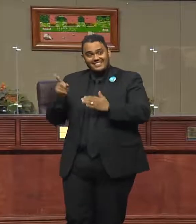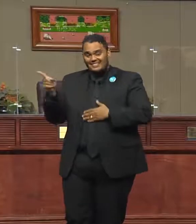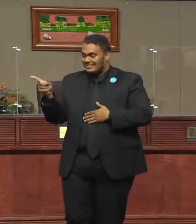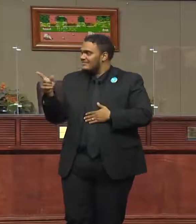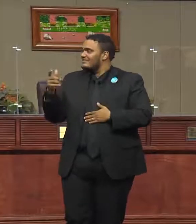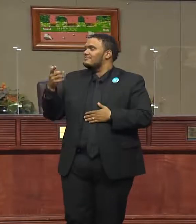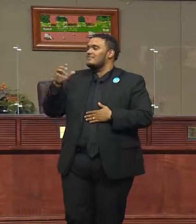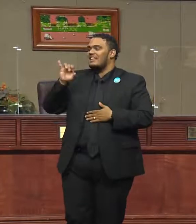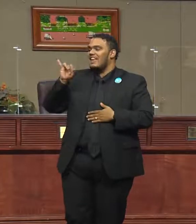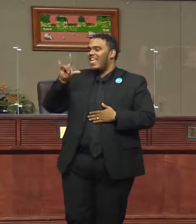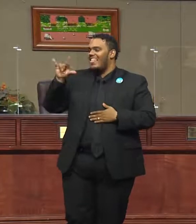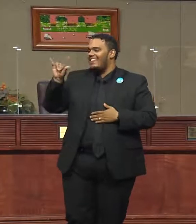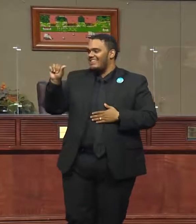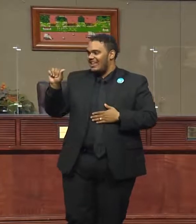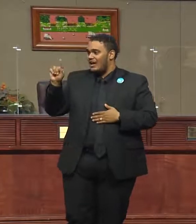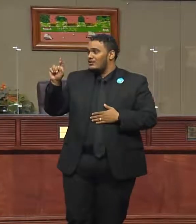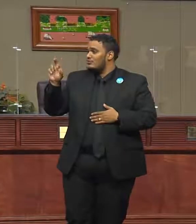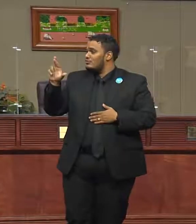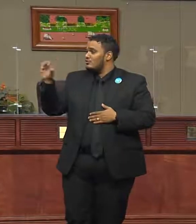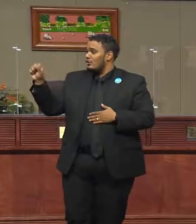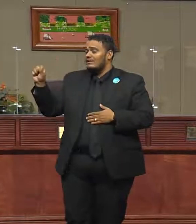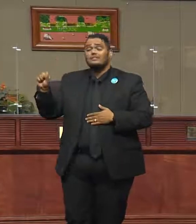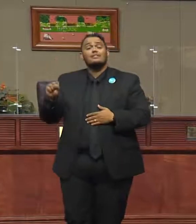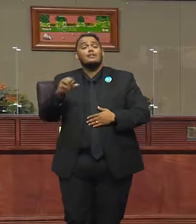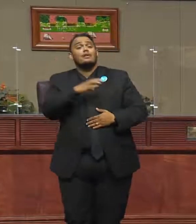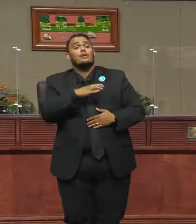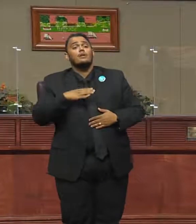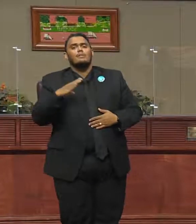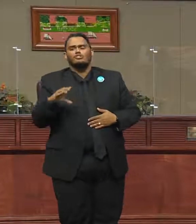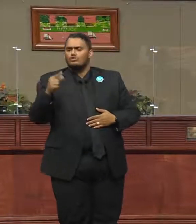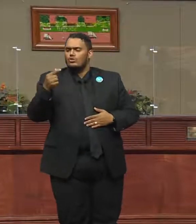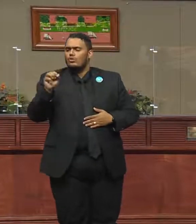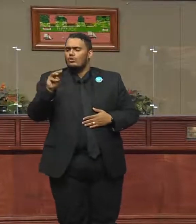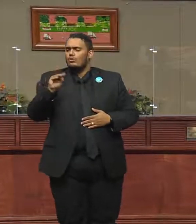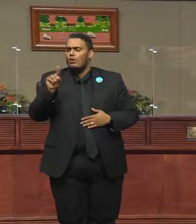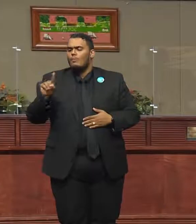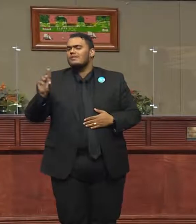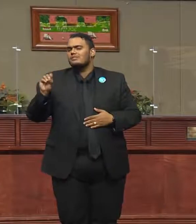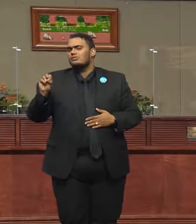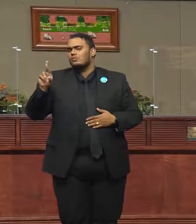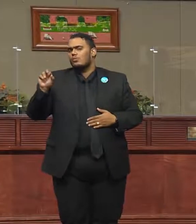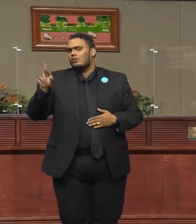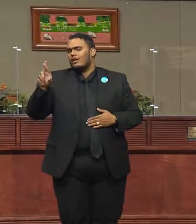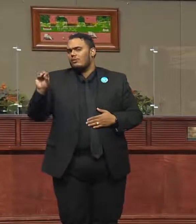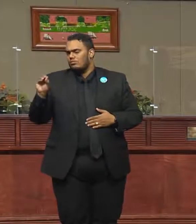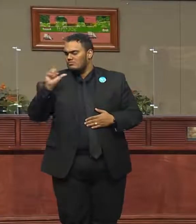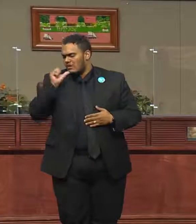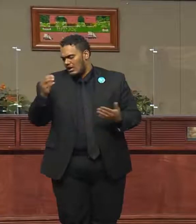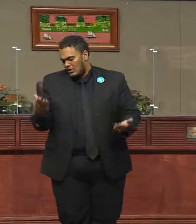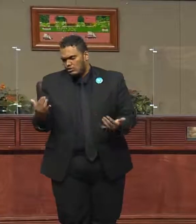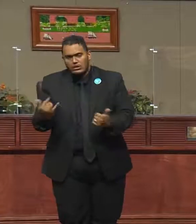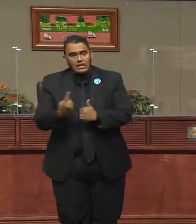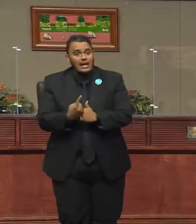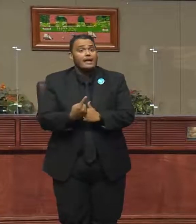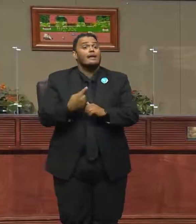Gomez-Cadero today. We also have from the school district, Mr. Scott Howard, who's here,